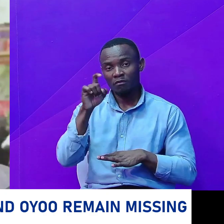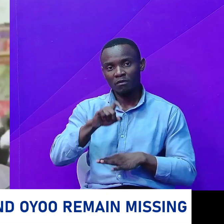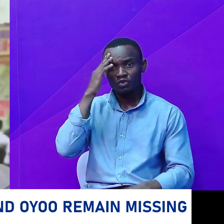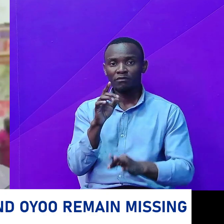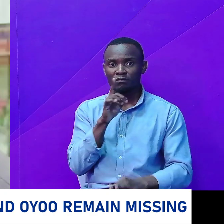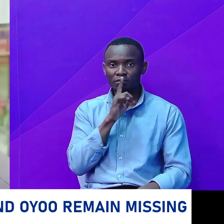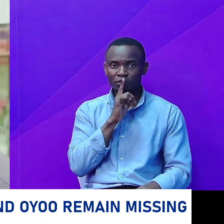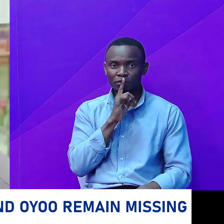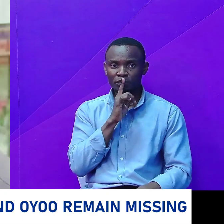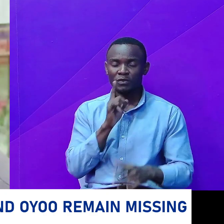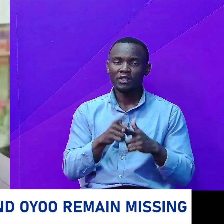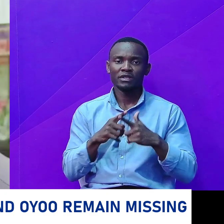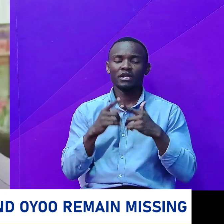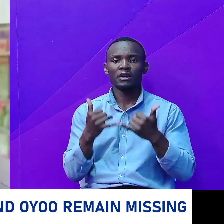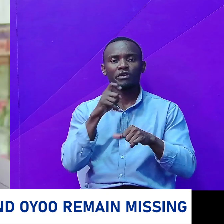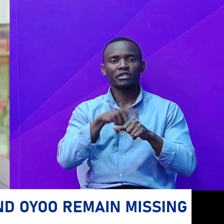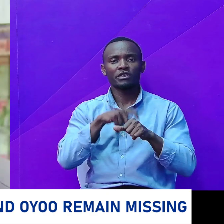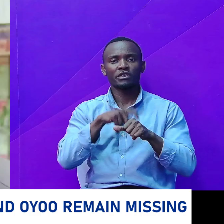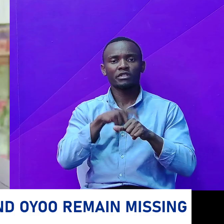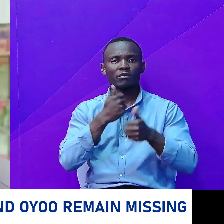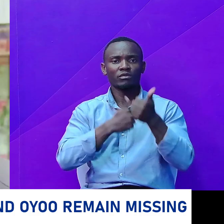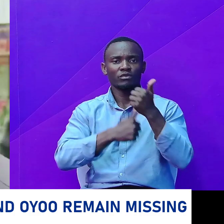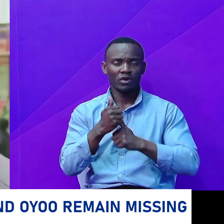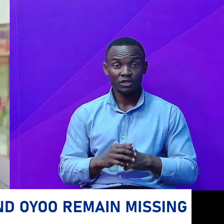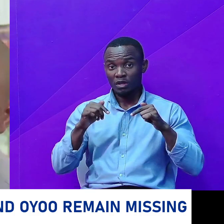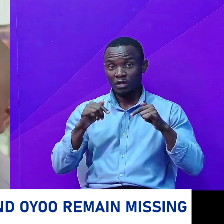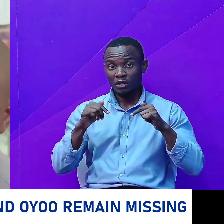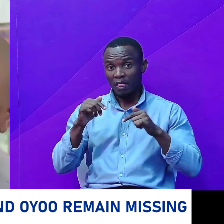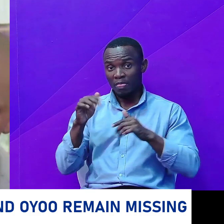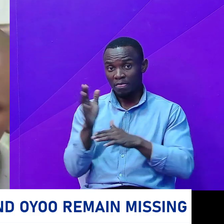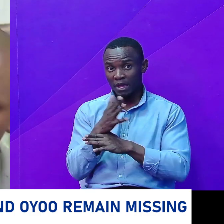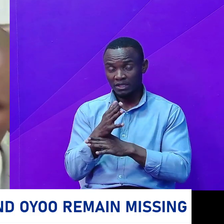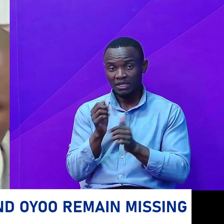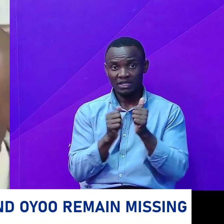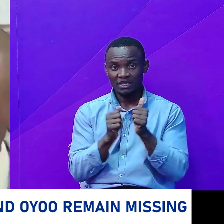to act is now. This Thursday, 16th